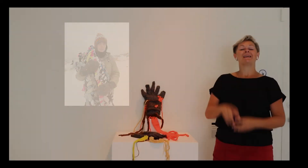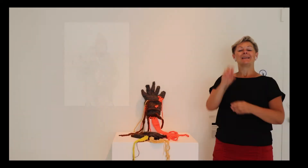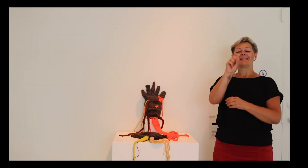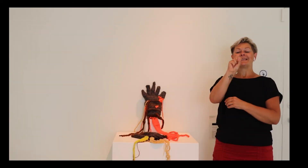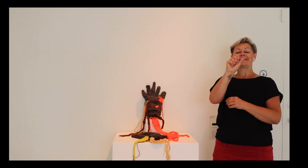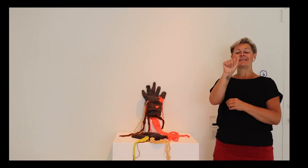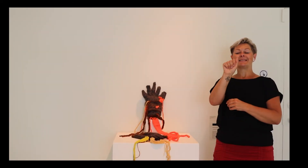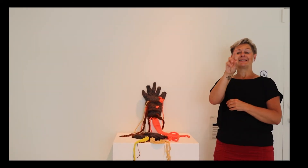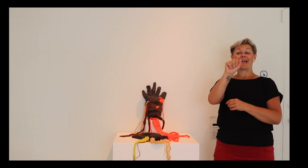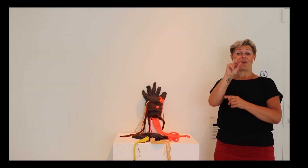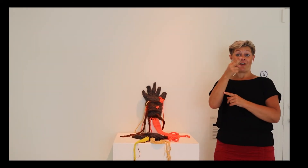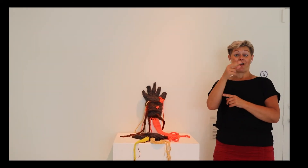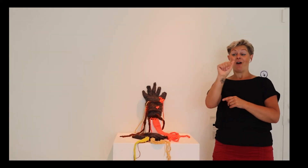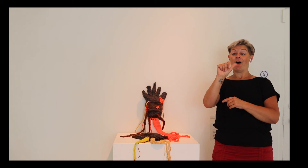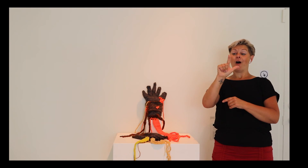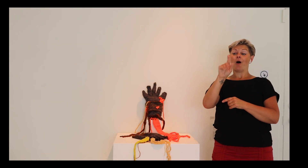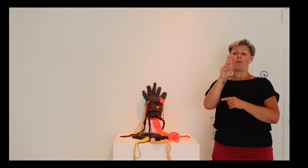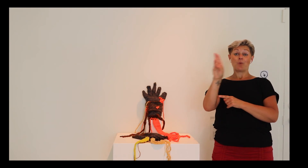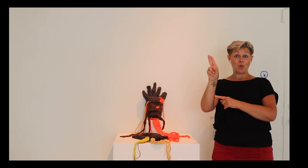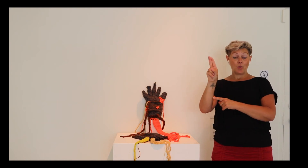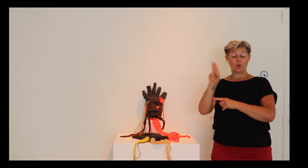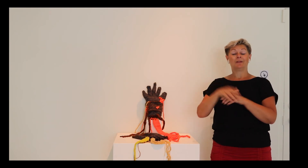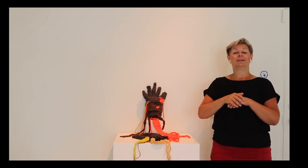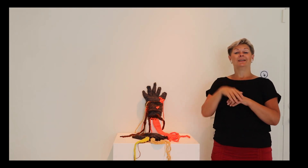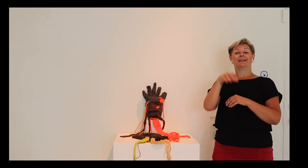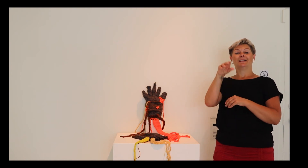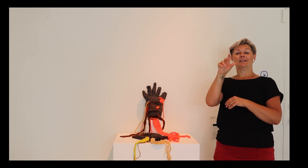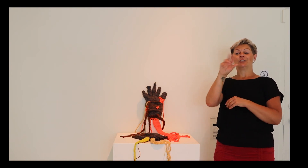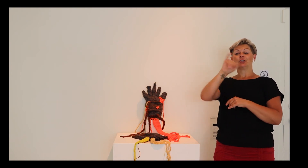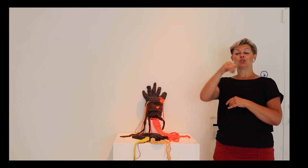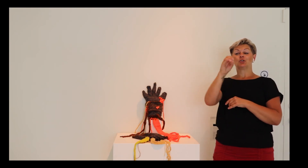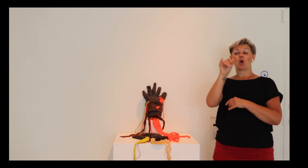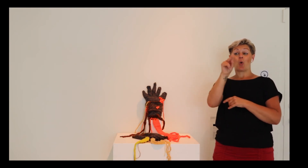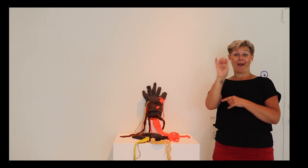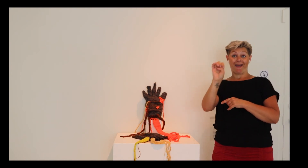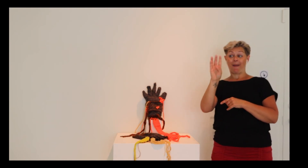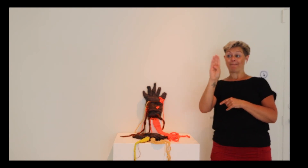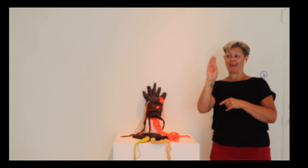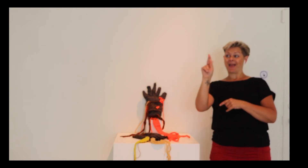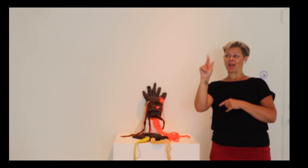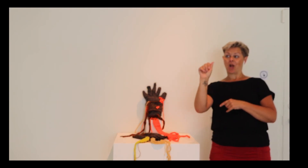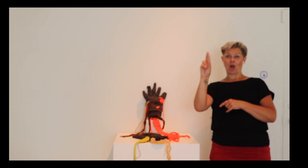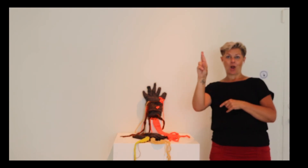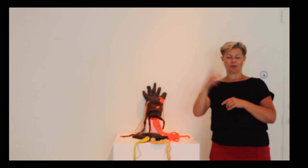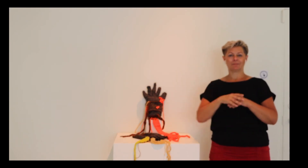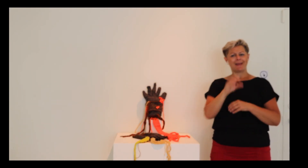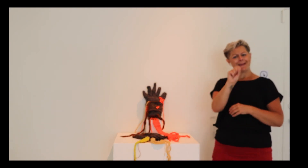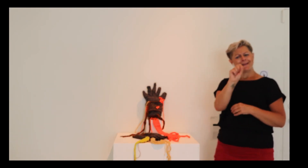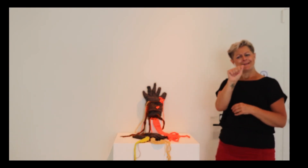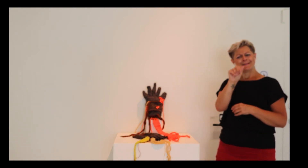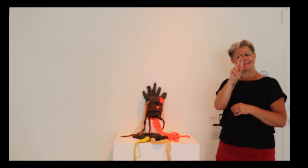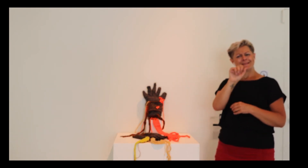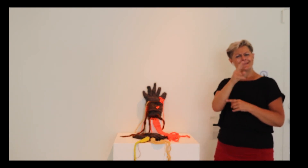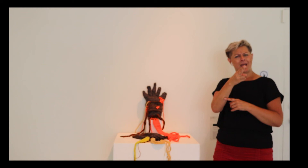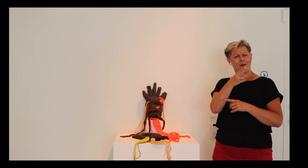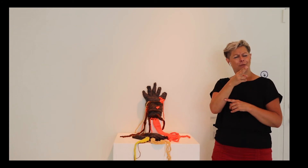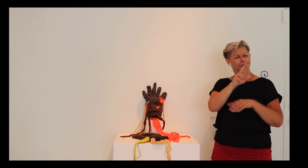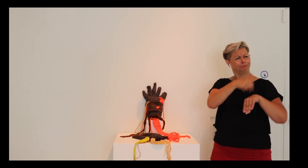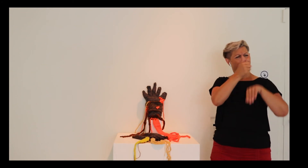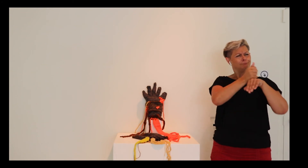Sarah Albu and Joanne B Kaar. A plan was hatched with Sarah Albu for our collaboration as part